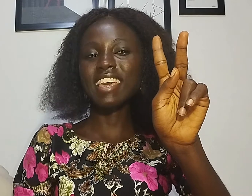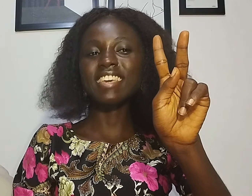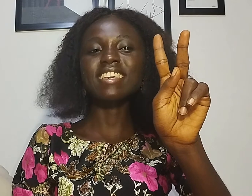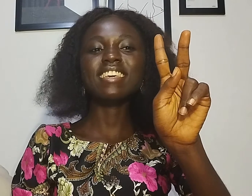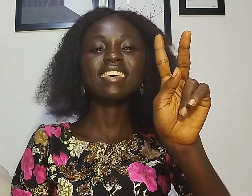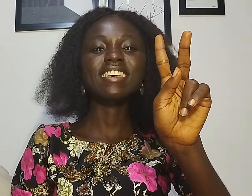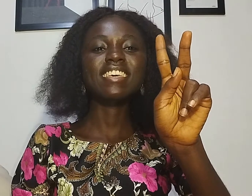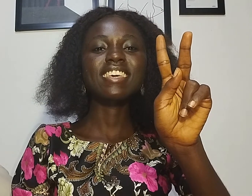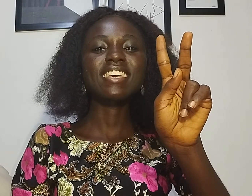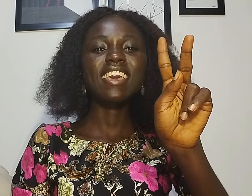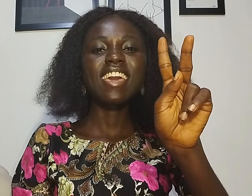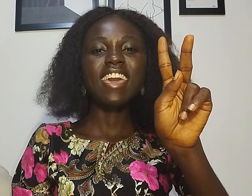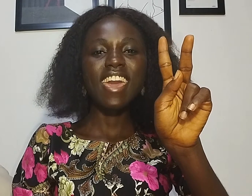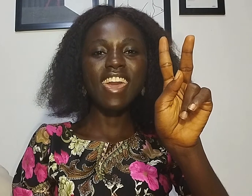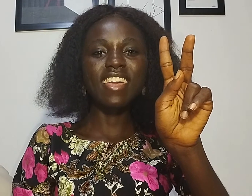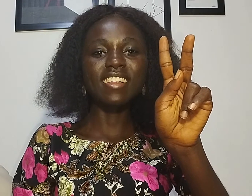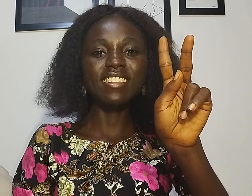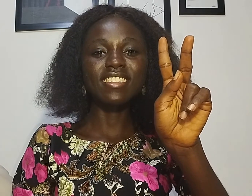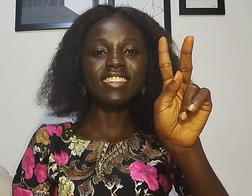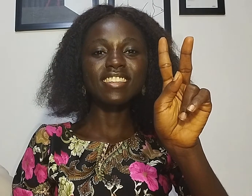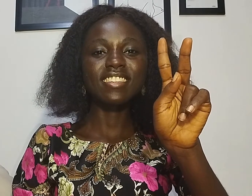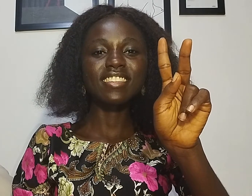K. L,